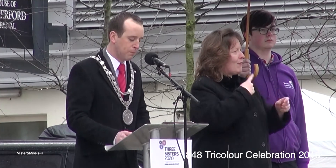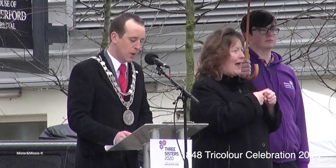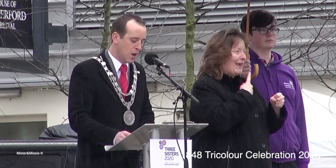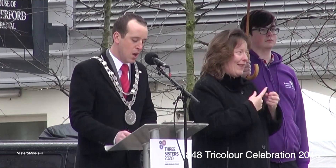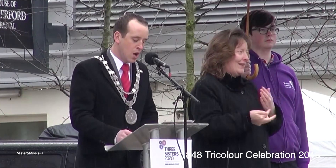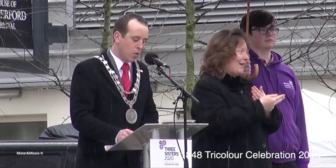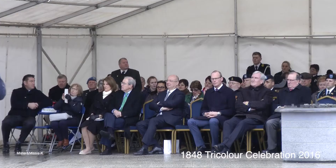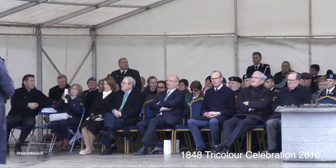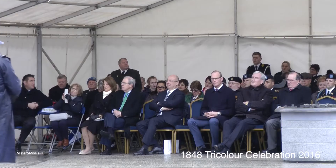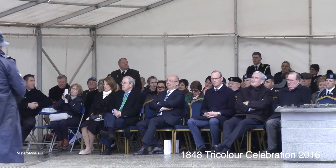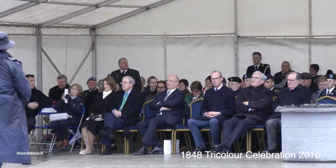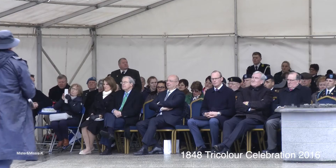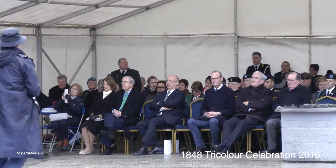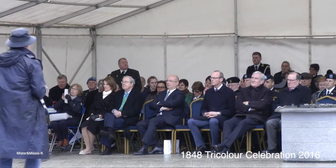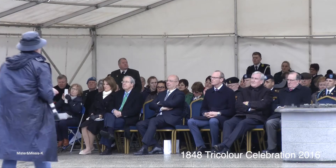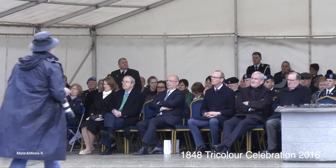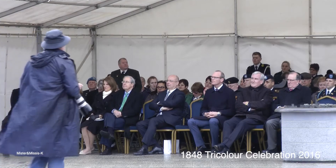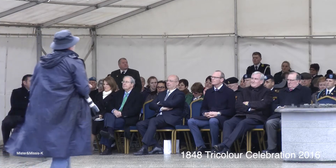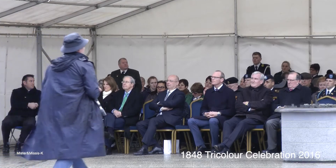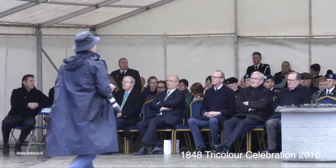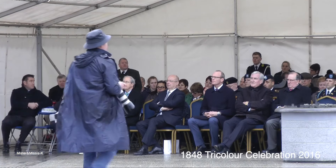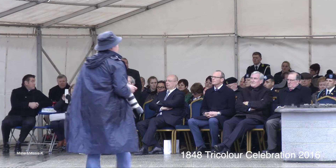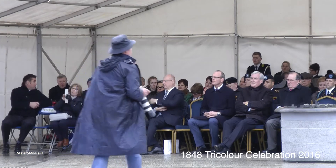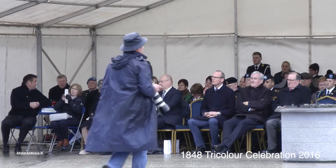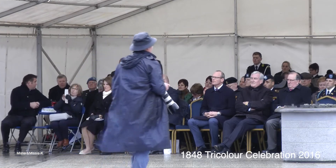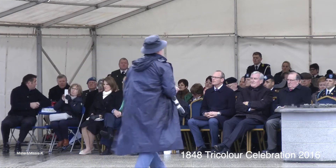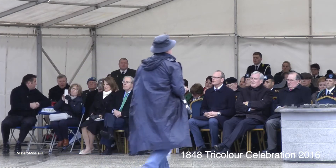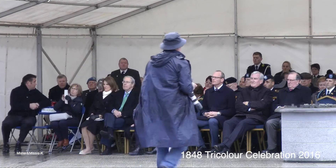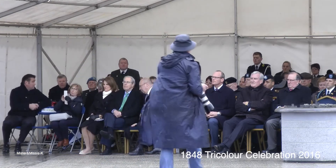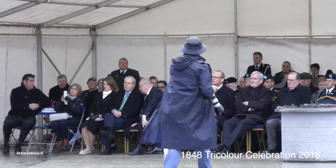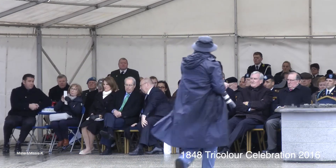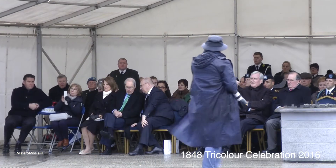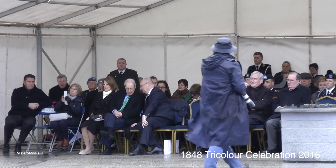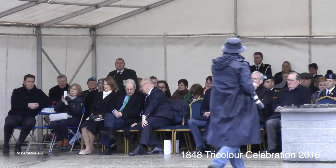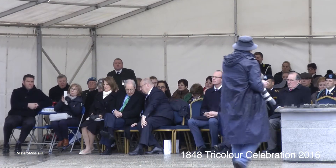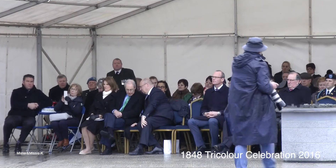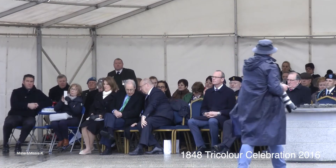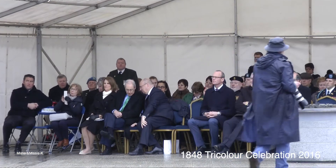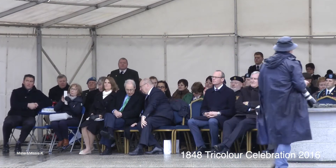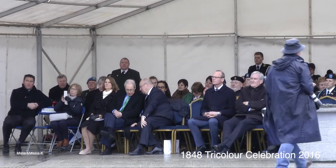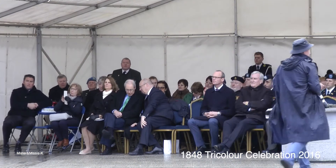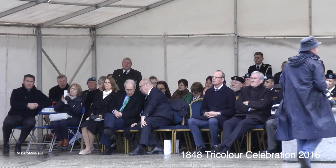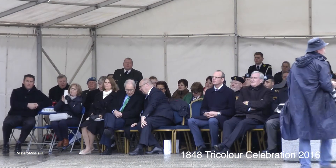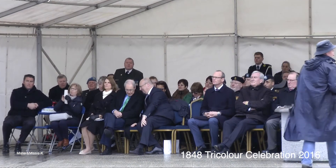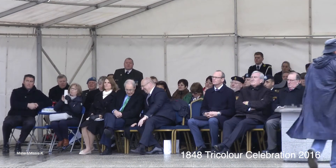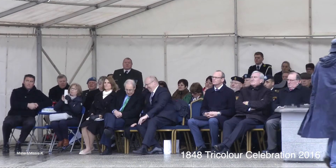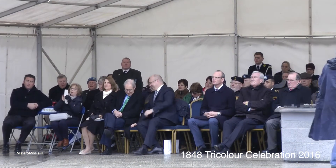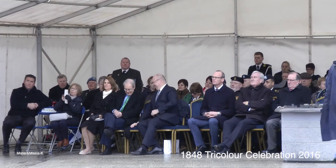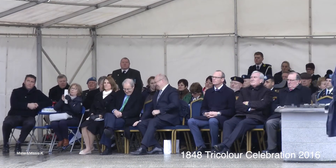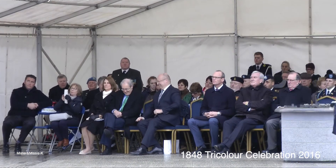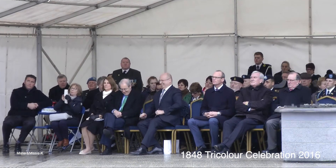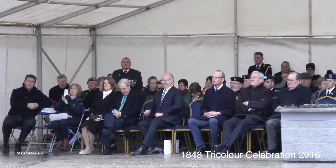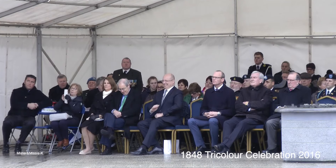afternoon. We are here today to celebrate the occasion when Thomas Francis Meagher, a true Irish and American